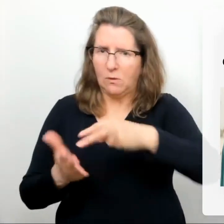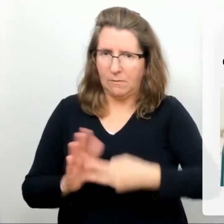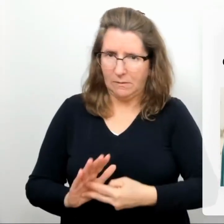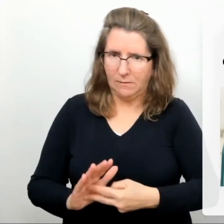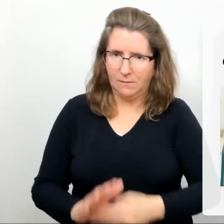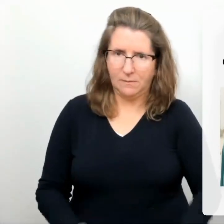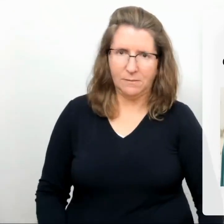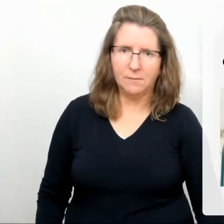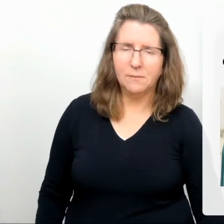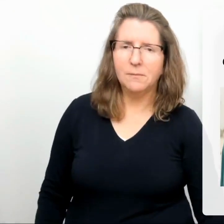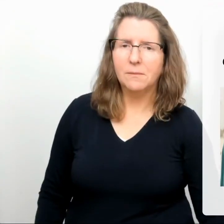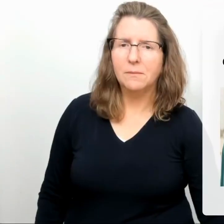of social purpose.